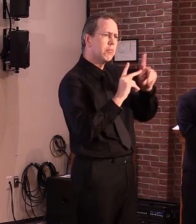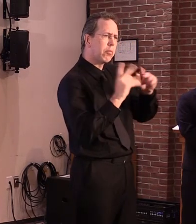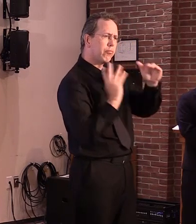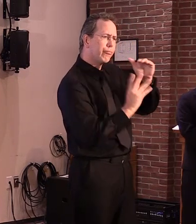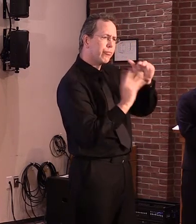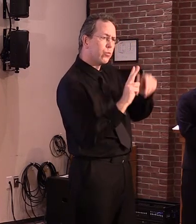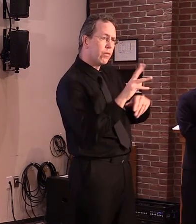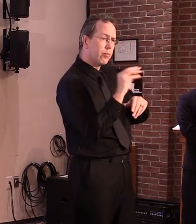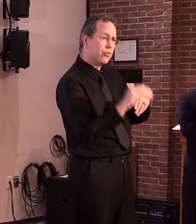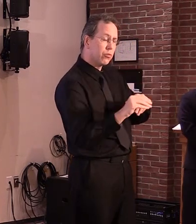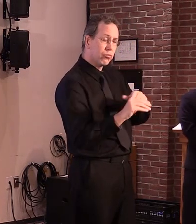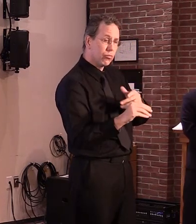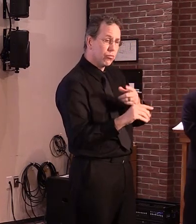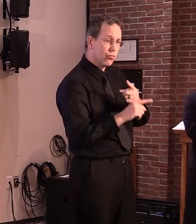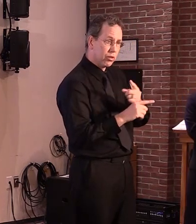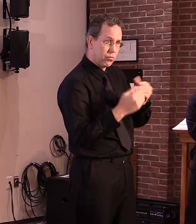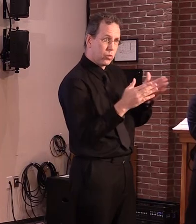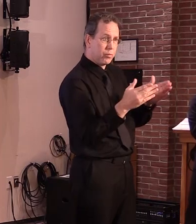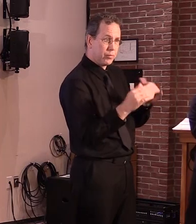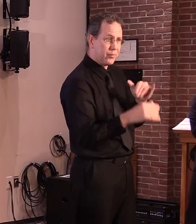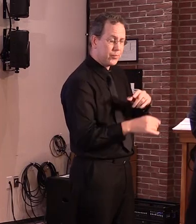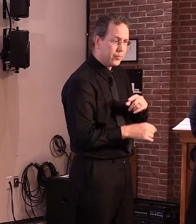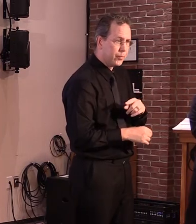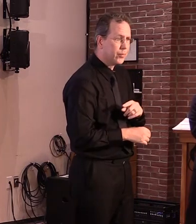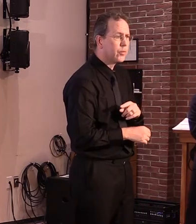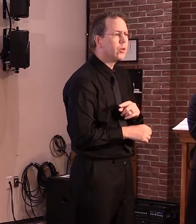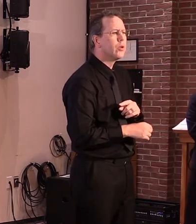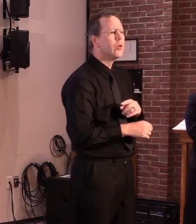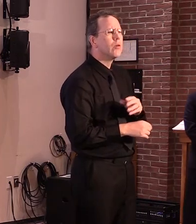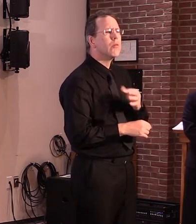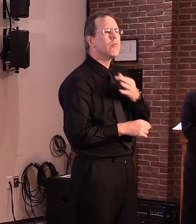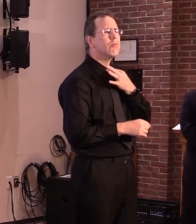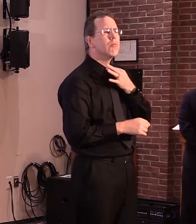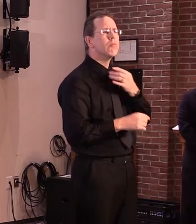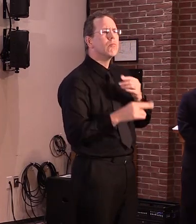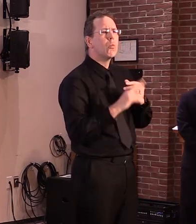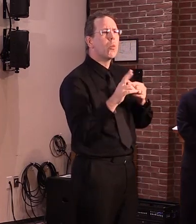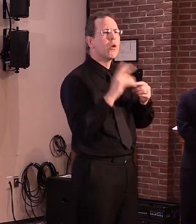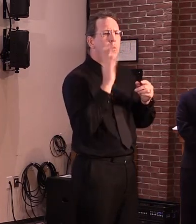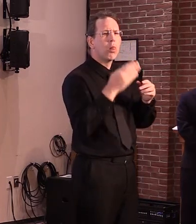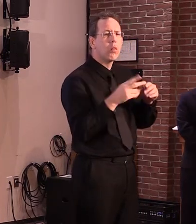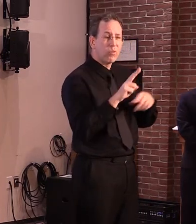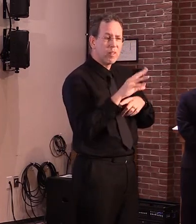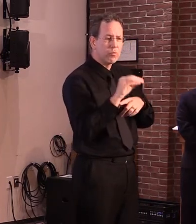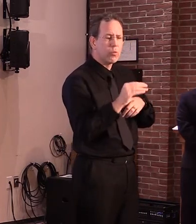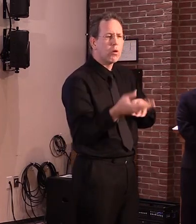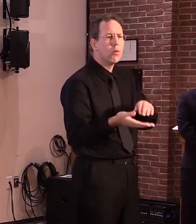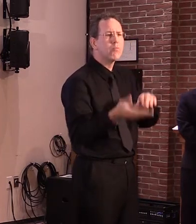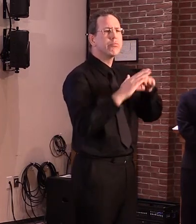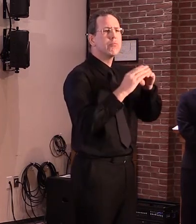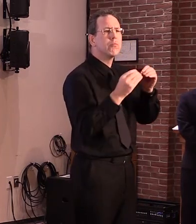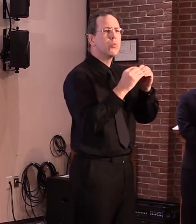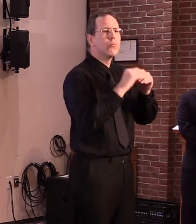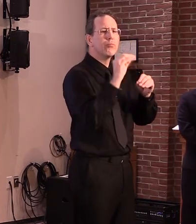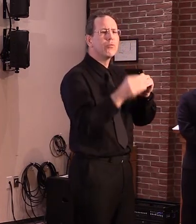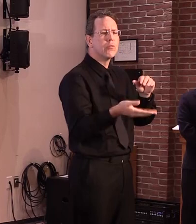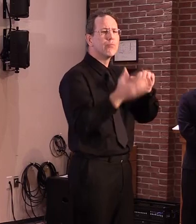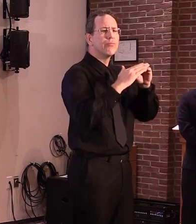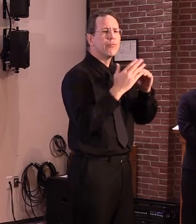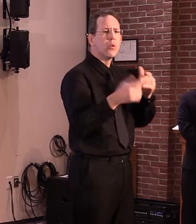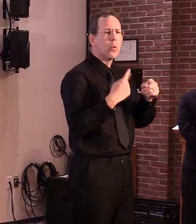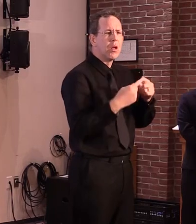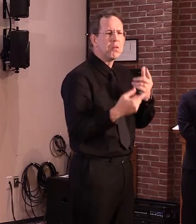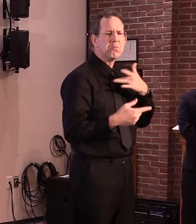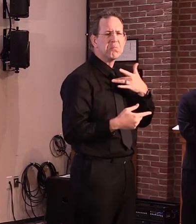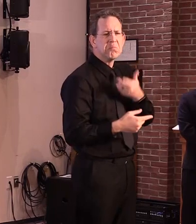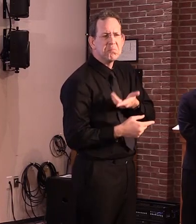is there a target that you'd like to see before you'll move to that? Is it a couple of weeks? Yeah, really, it depends a lot on what we see with this initial